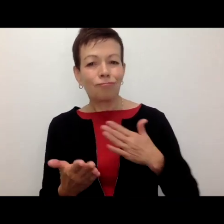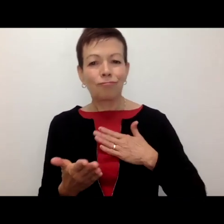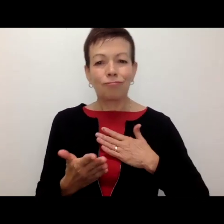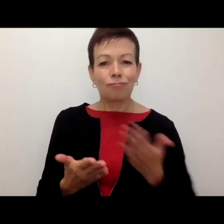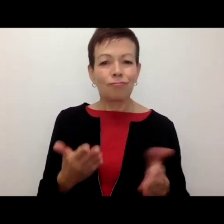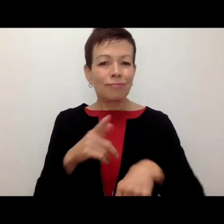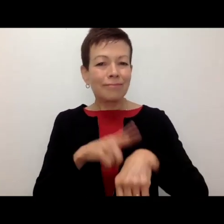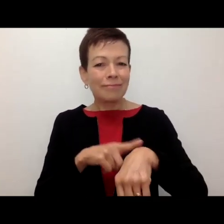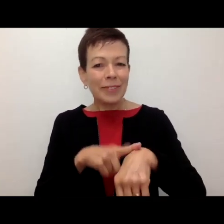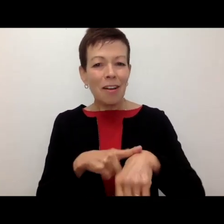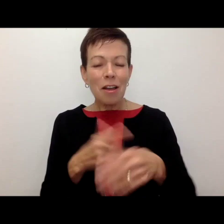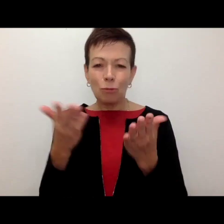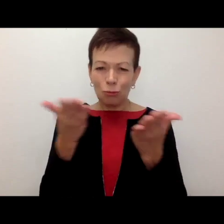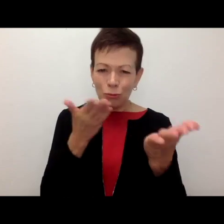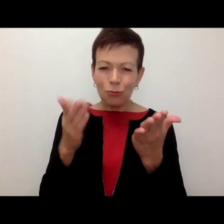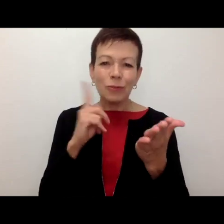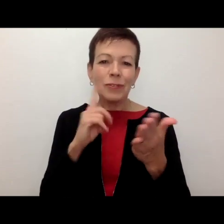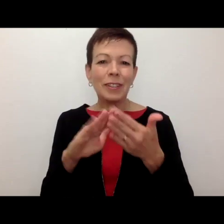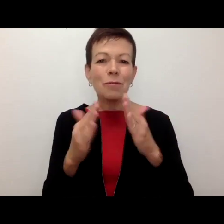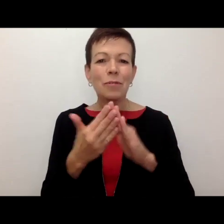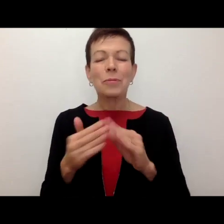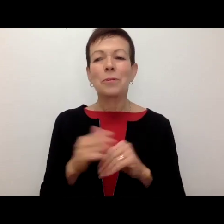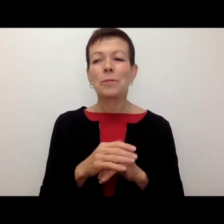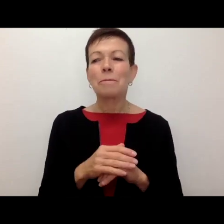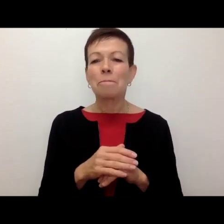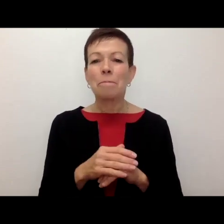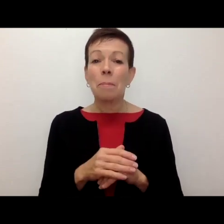was always willing to give his time to serve the deaf community.